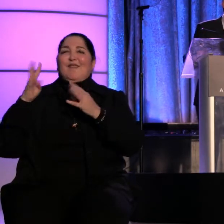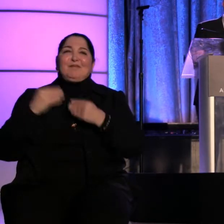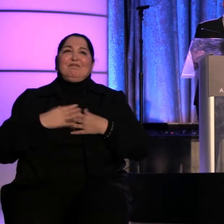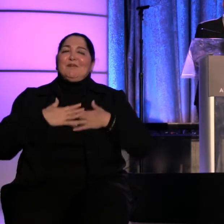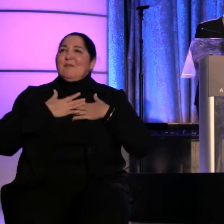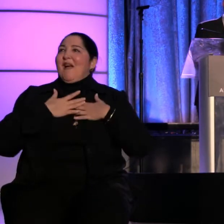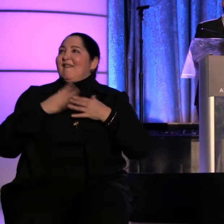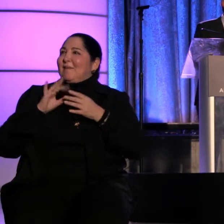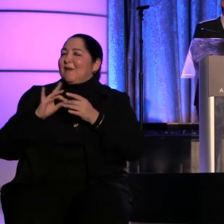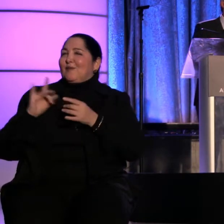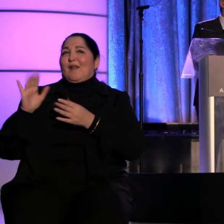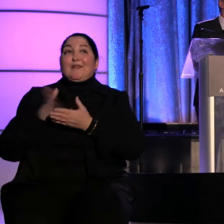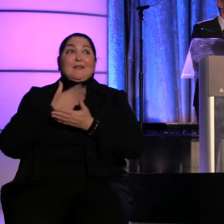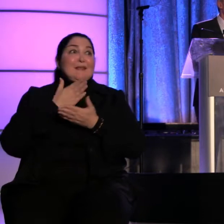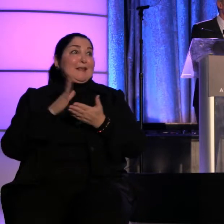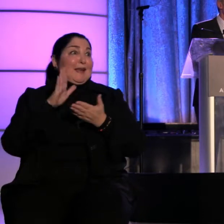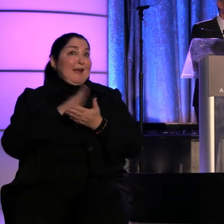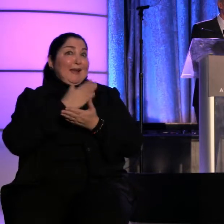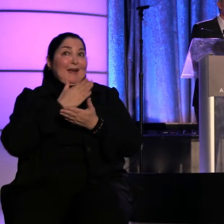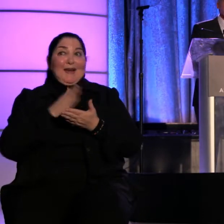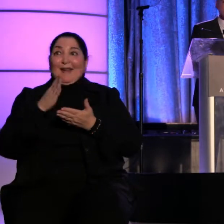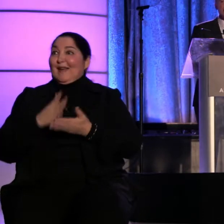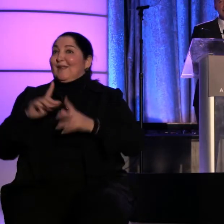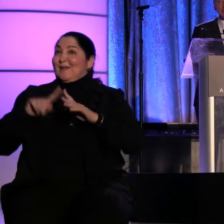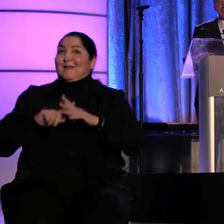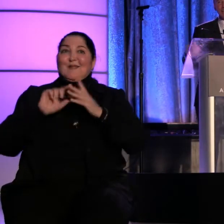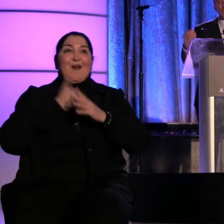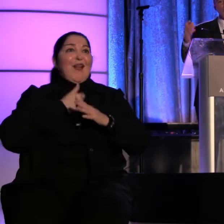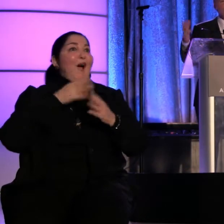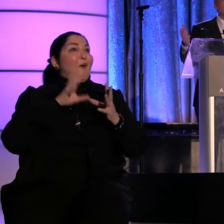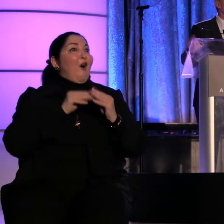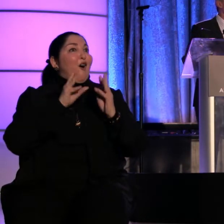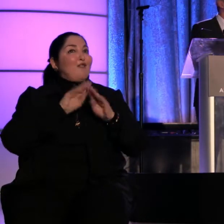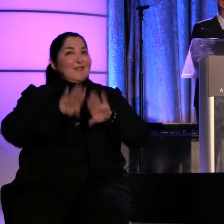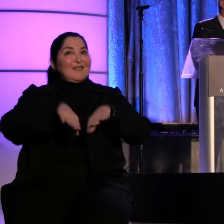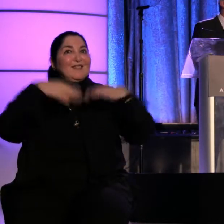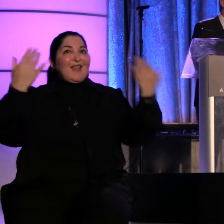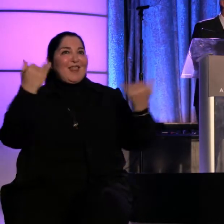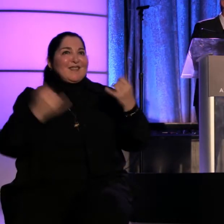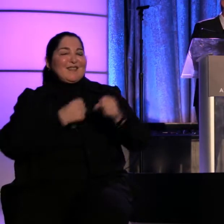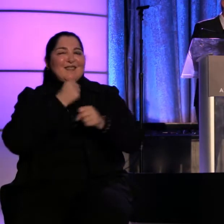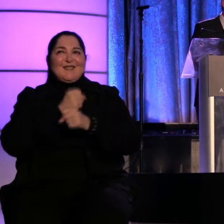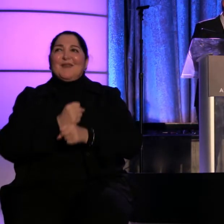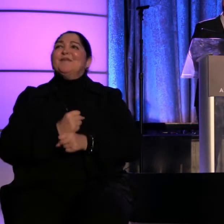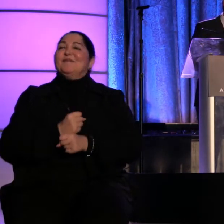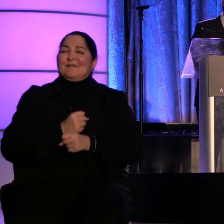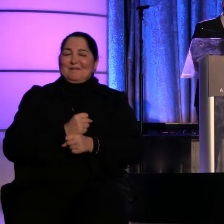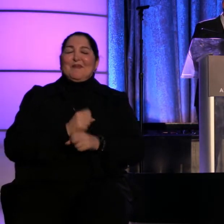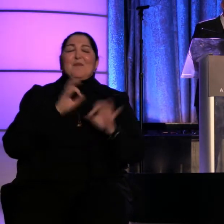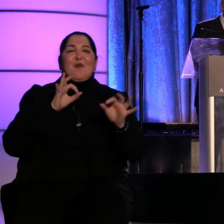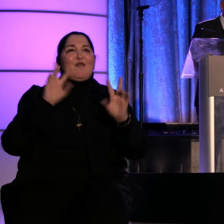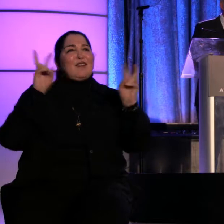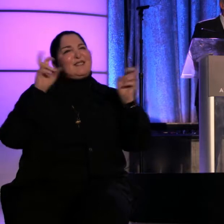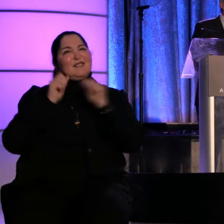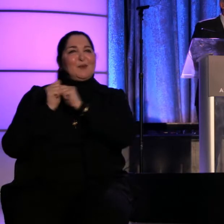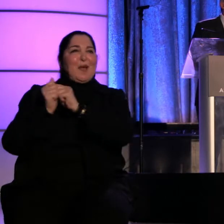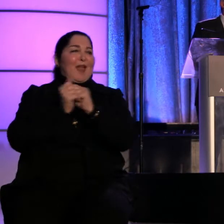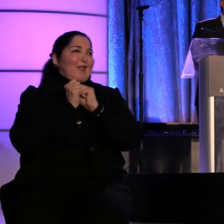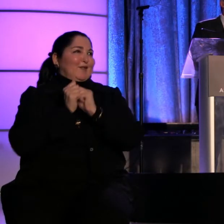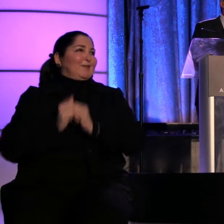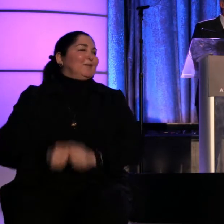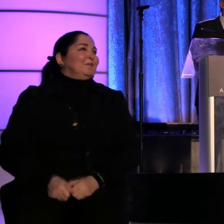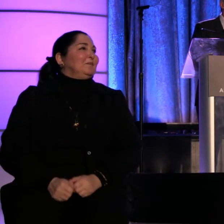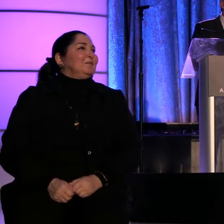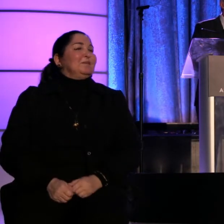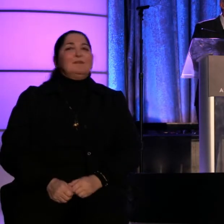and singing that song to launch this year's conference. And what a perfect embodiment of together. And